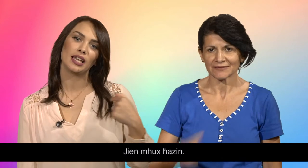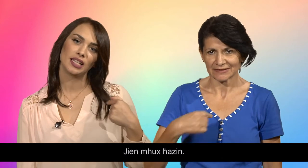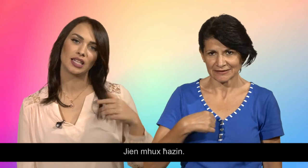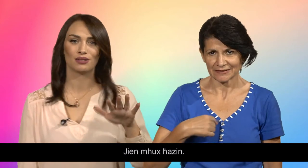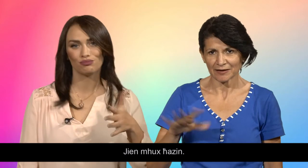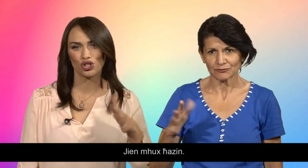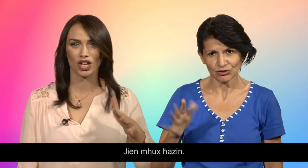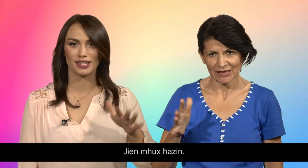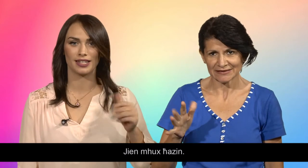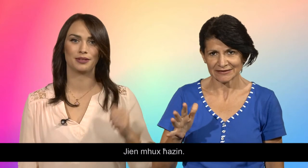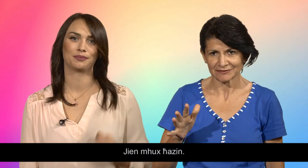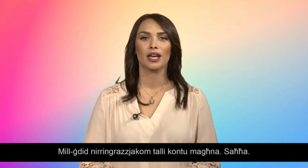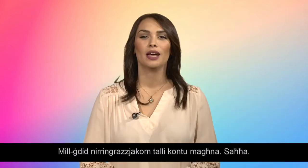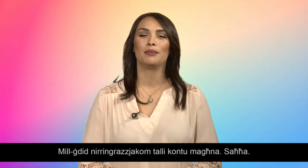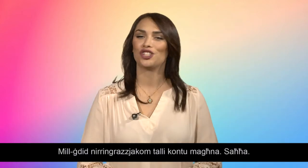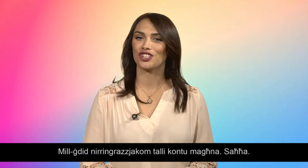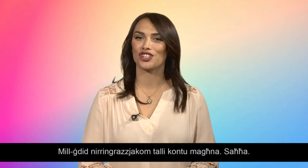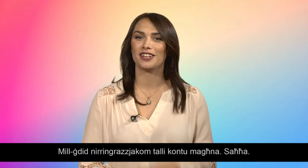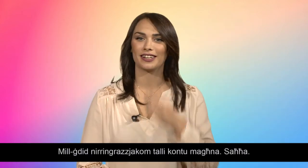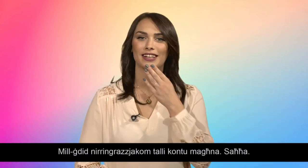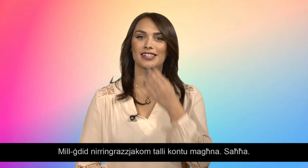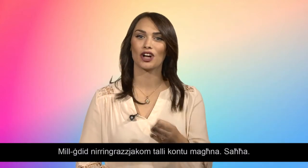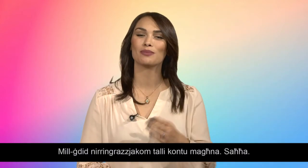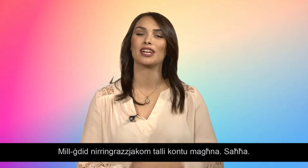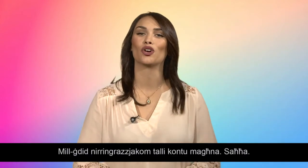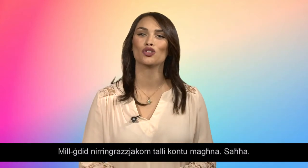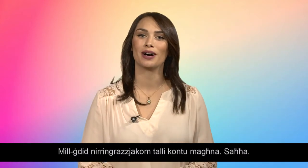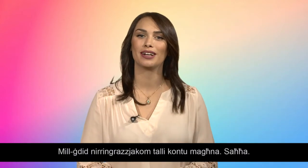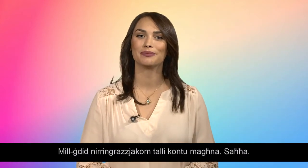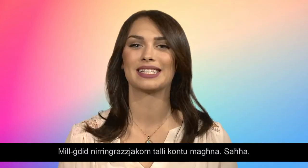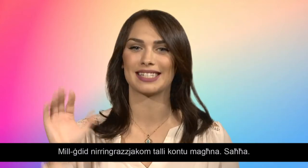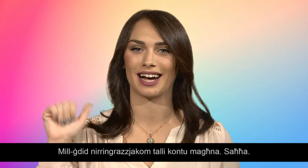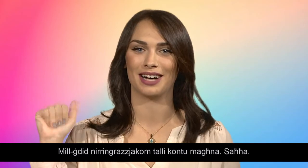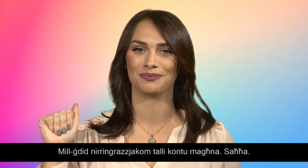Jien mhux ħażin. Mill-ġdid nixtieq nirringrazzjakom talli kontu magħna. Saħħa.